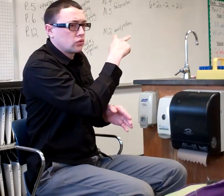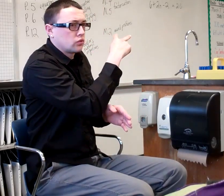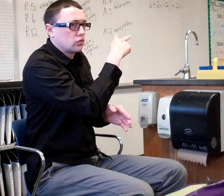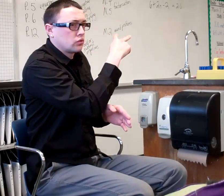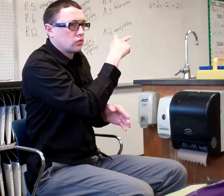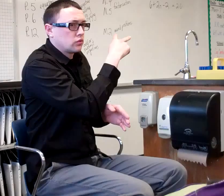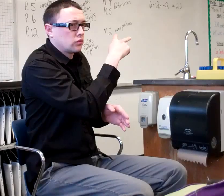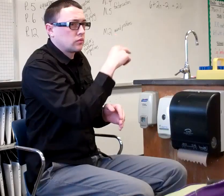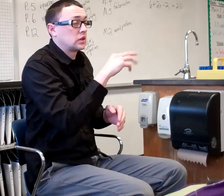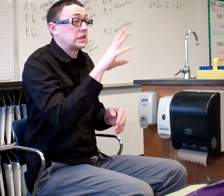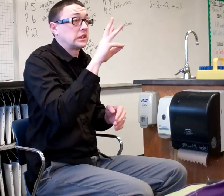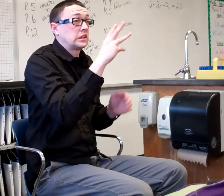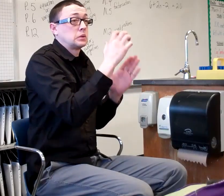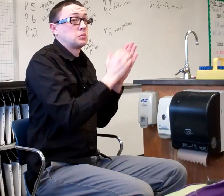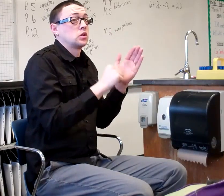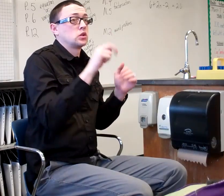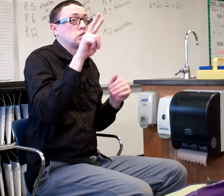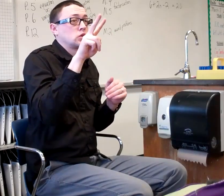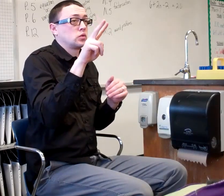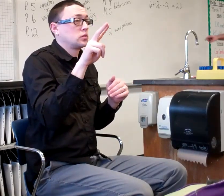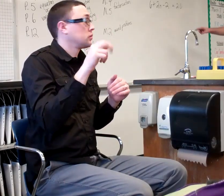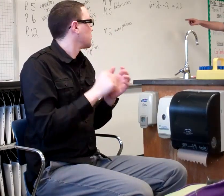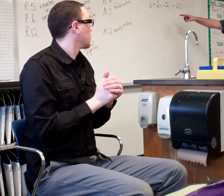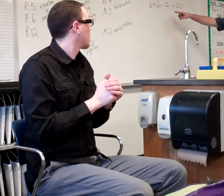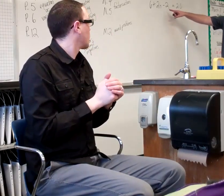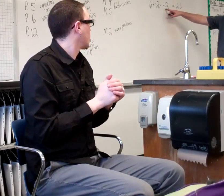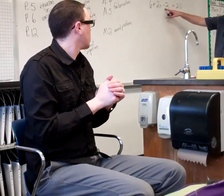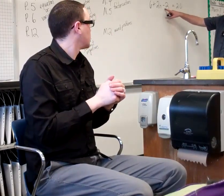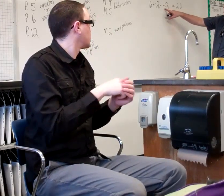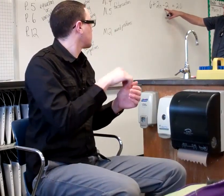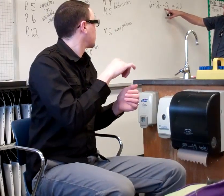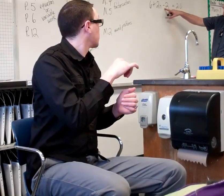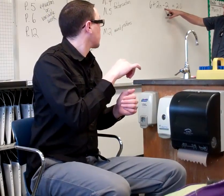6 minus 2. 8. Oh, isn't that negative 2?